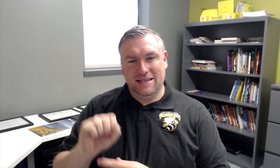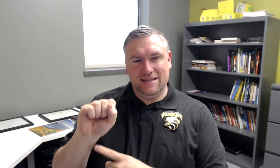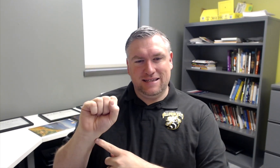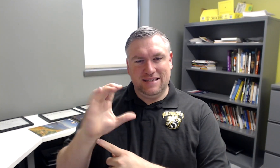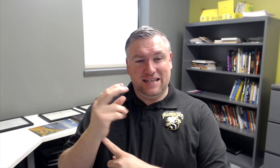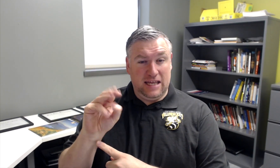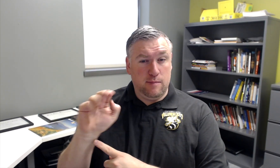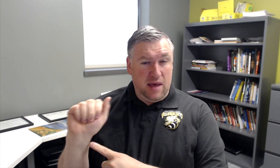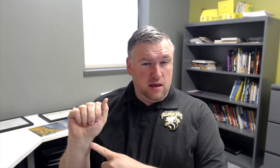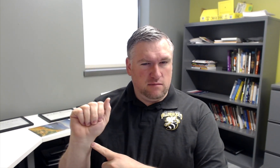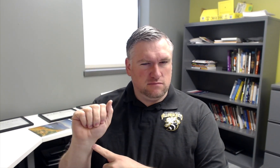green.